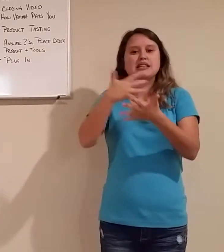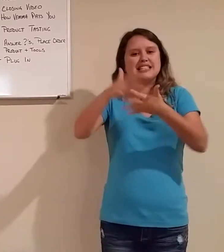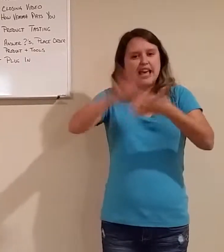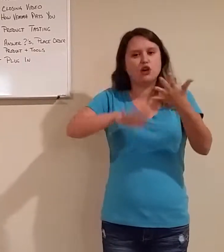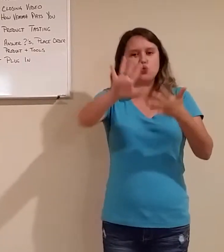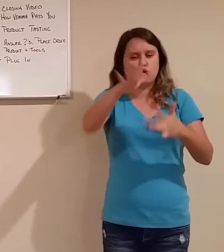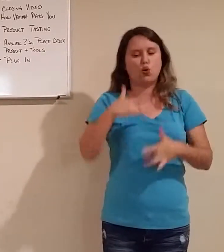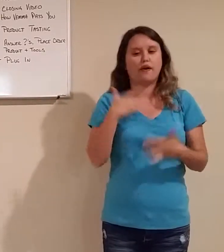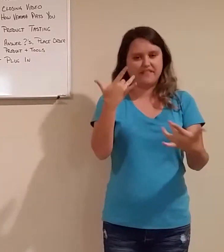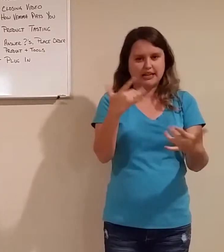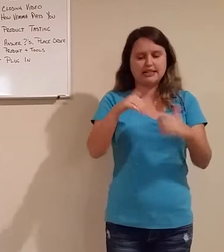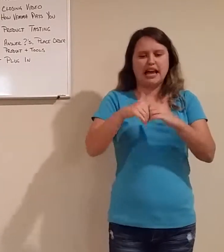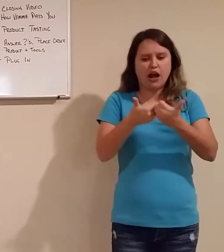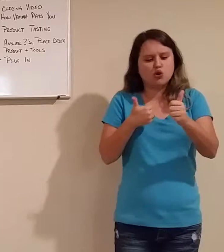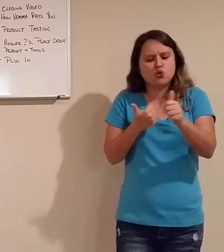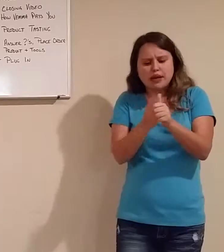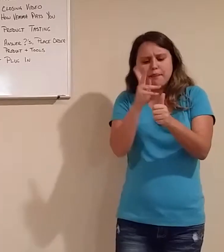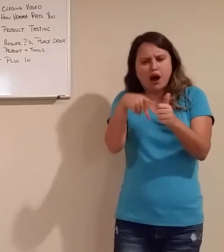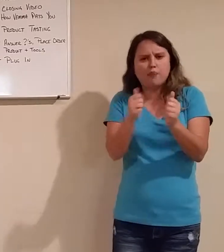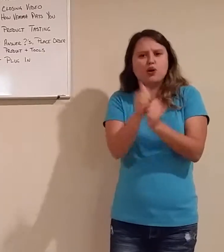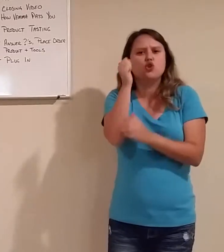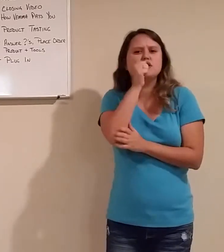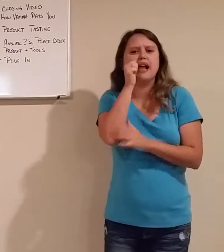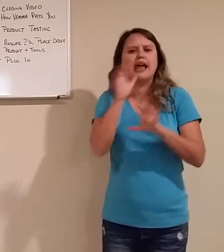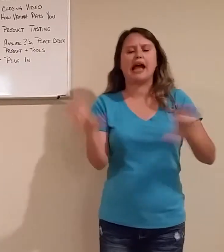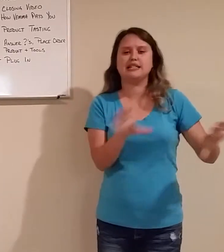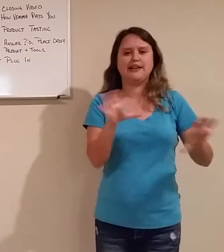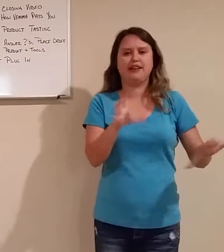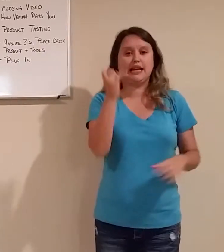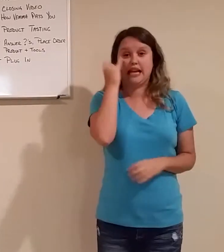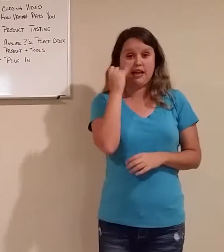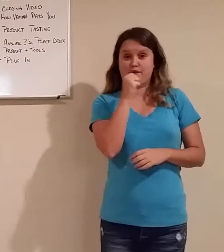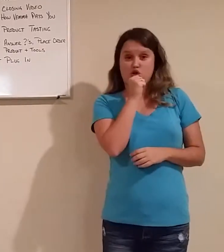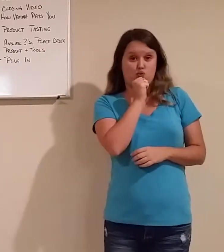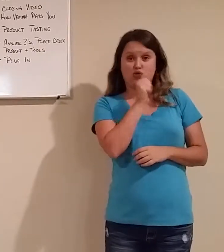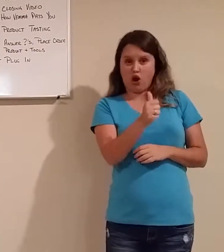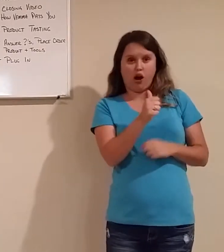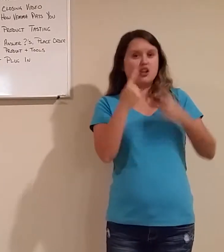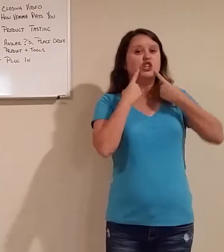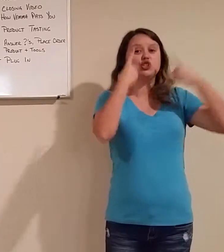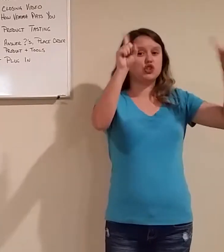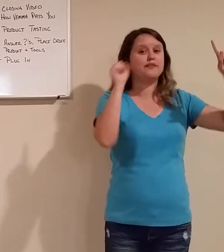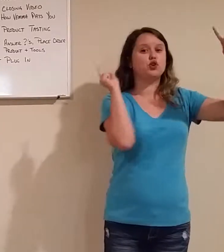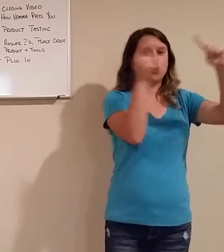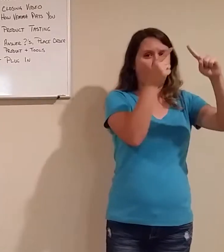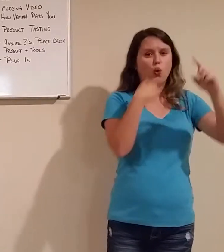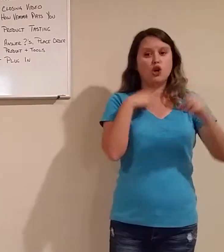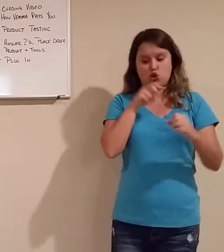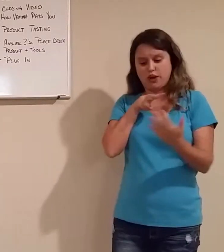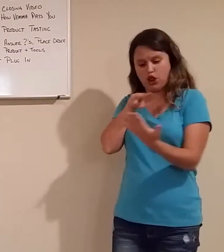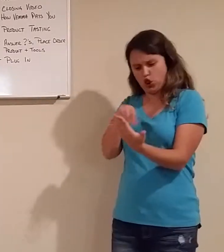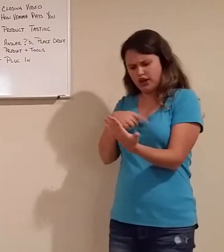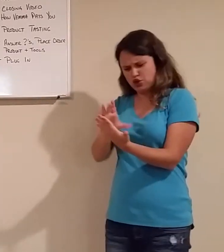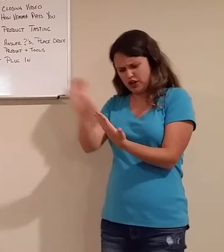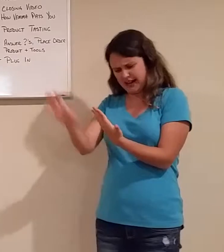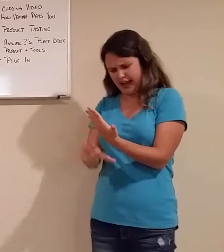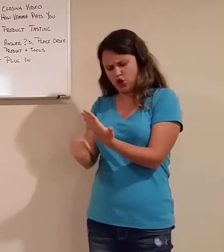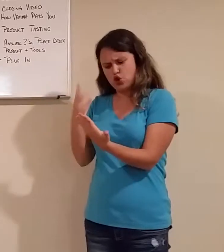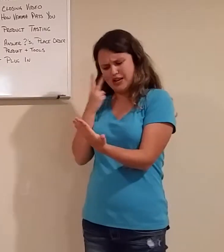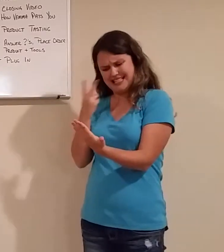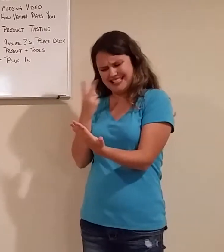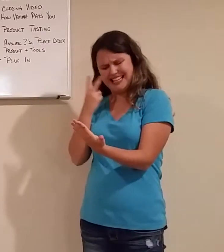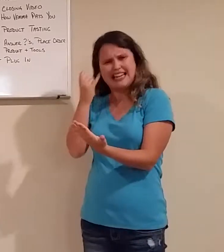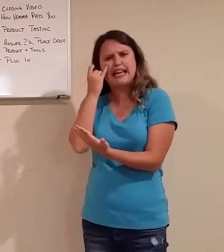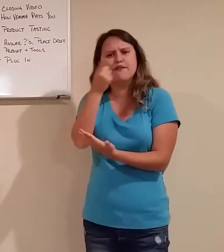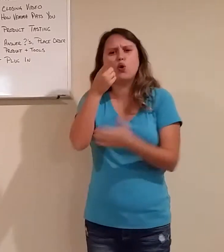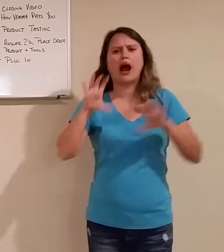up with your daily activity. If we're not reaching our goals, we can simply look at our calendar and tell if our